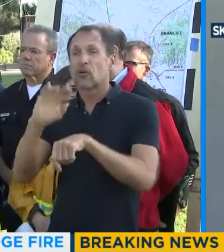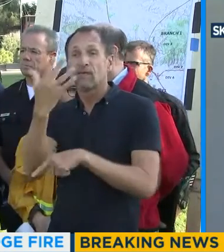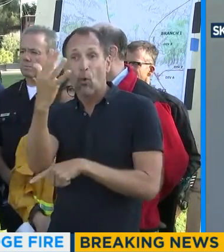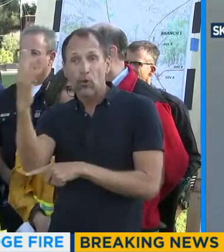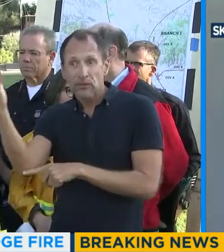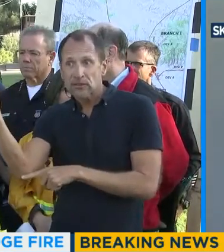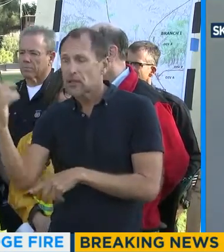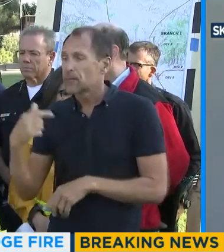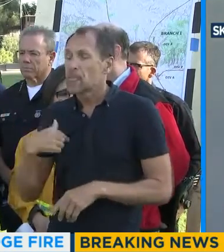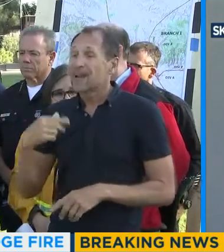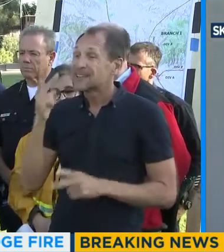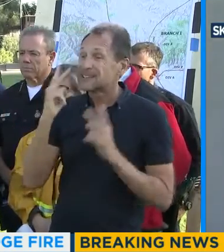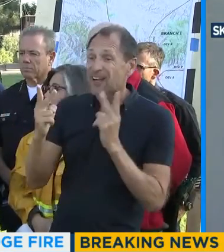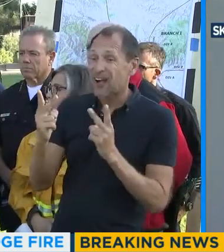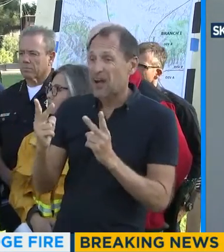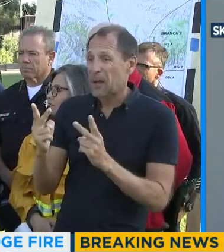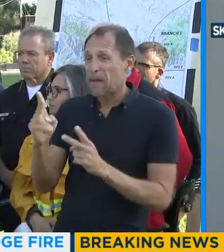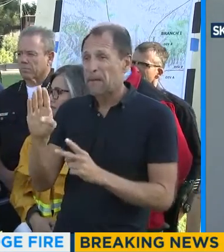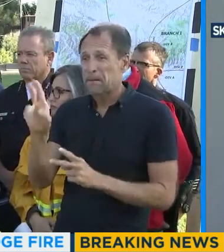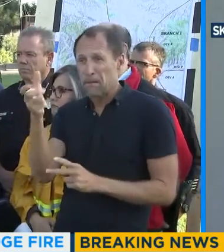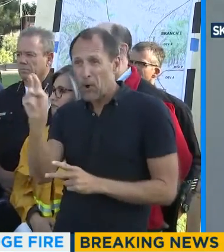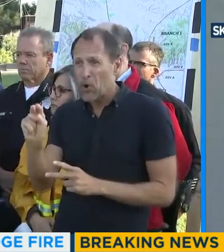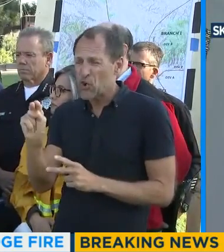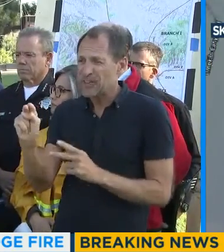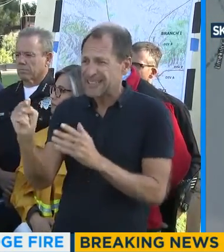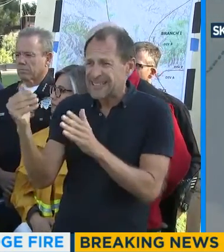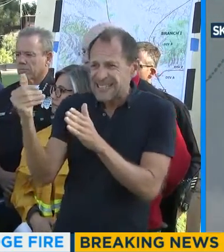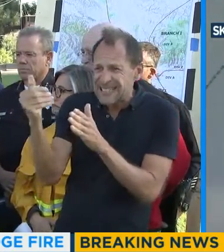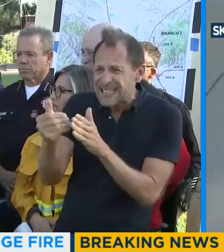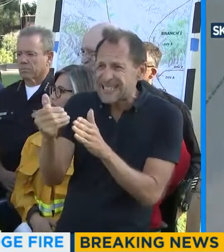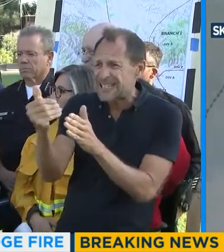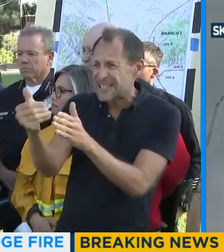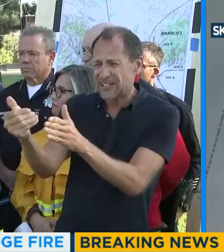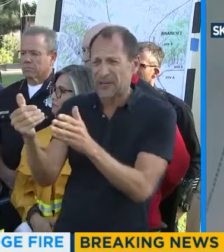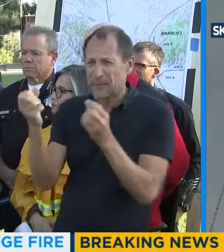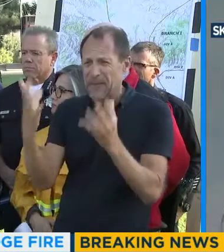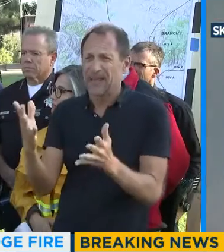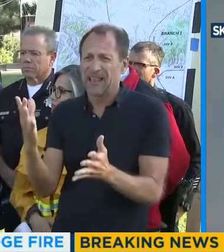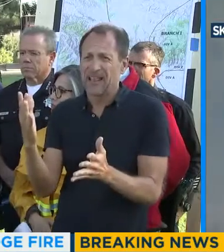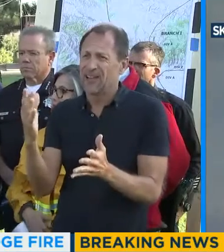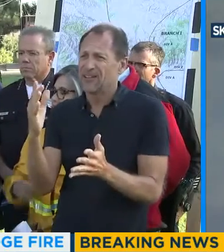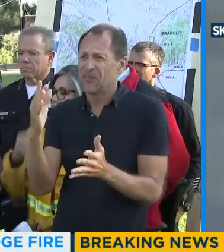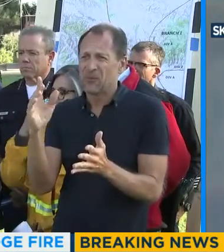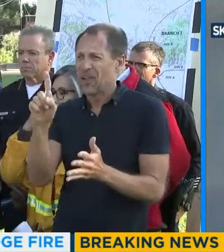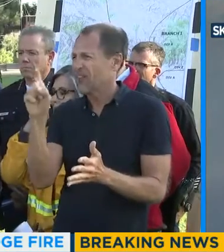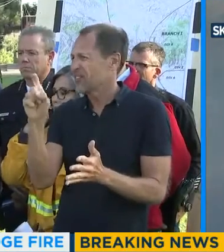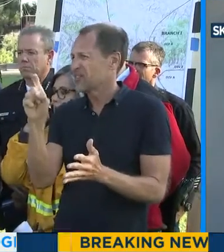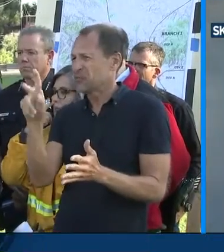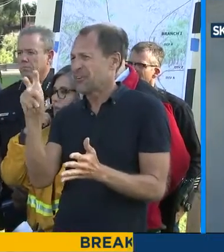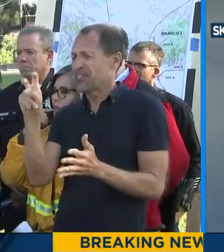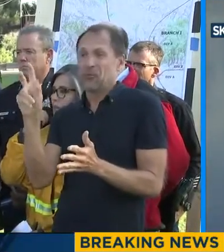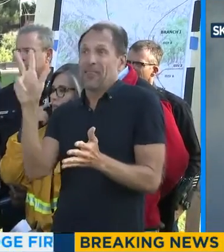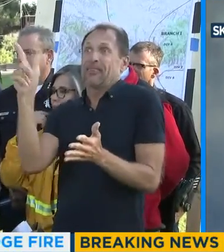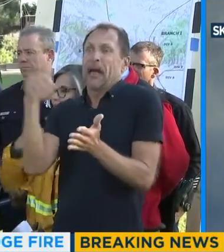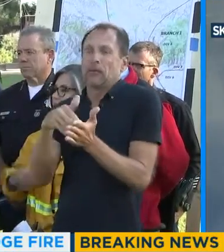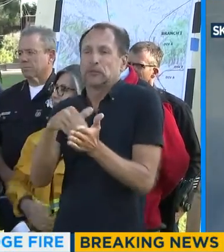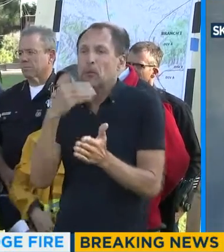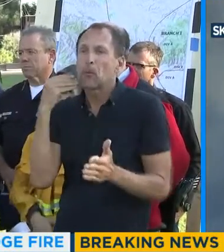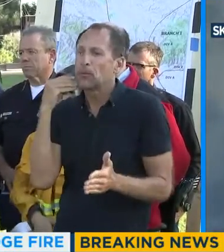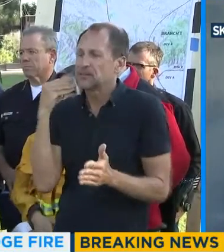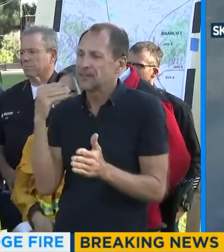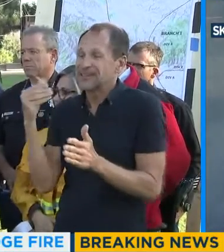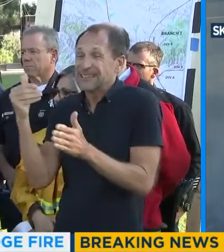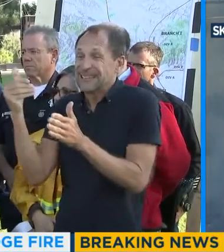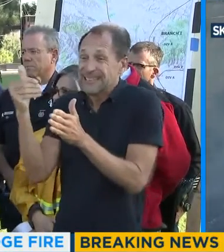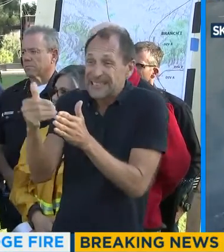saw burns that came up to the backyard of hundreds, if not thousands, of homes. That took a lot of